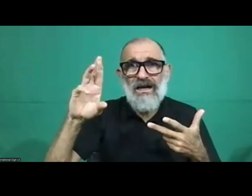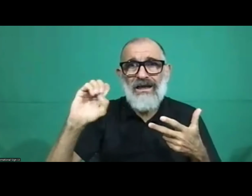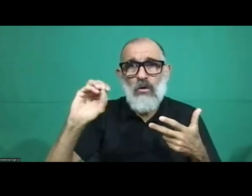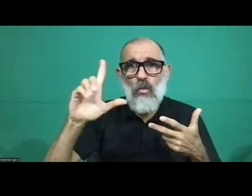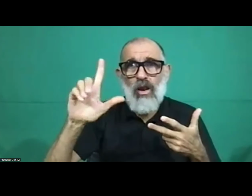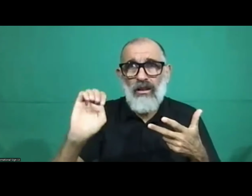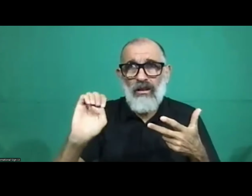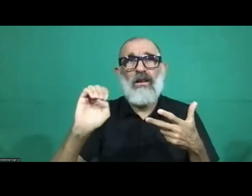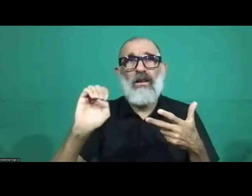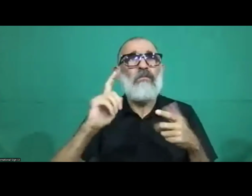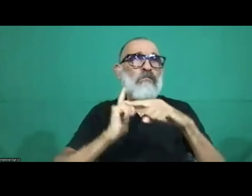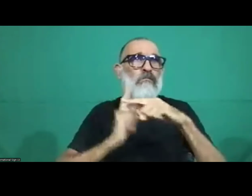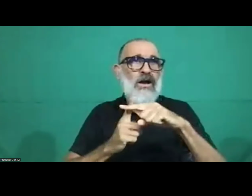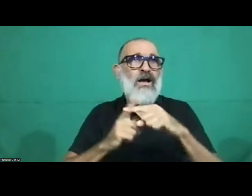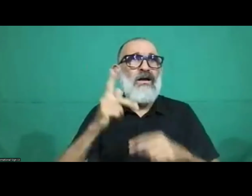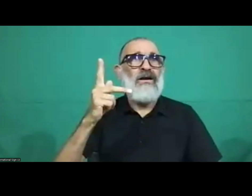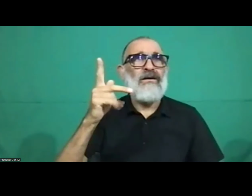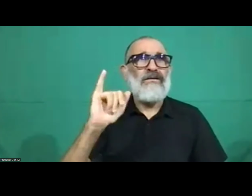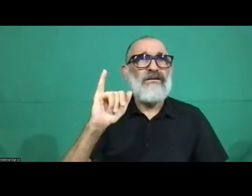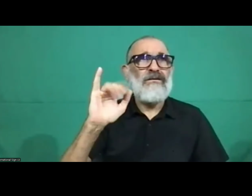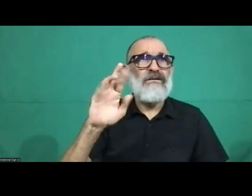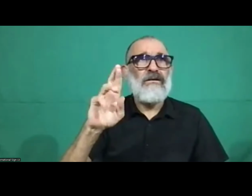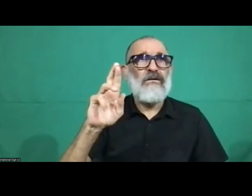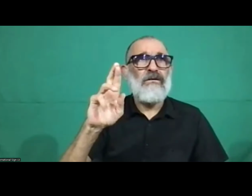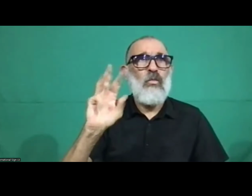Haitian Creole, and Kenya Rwanda.